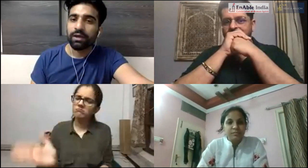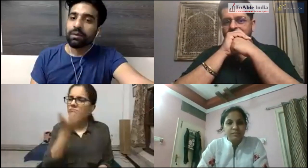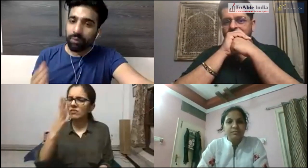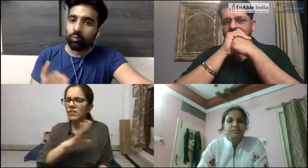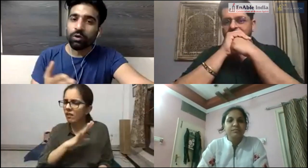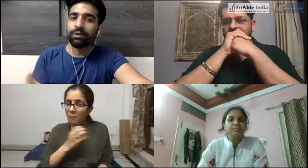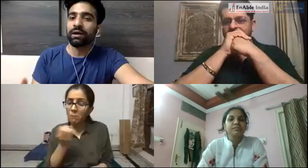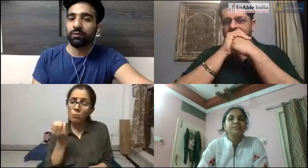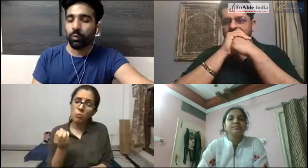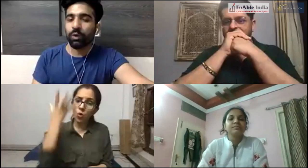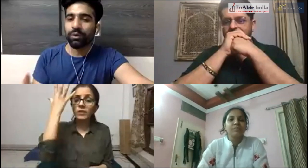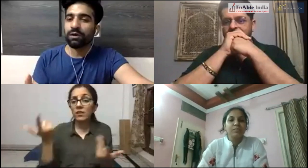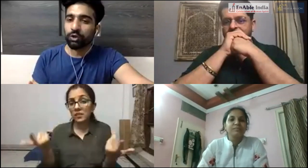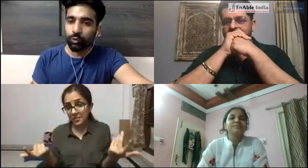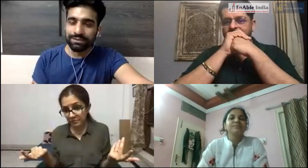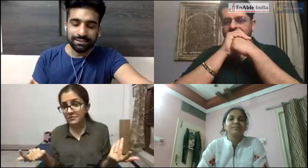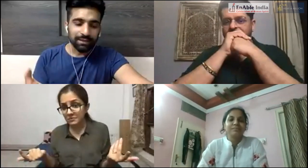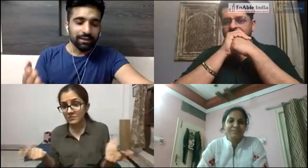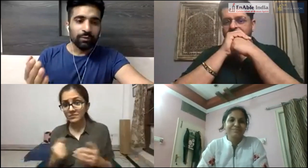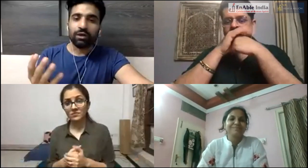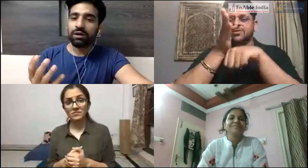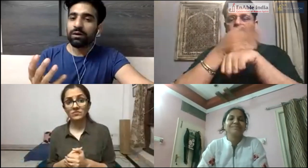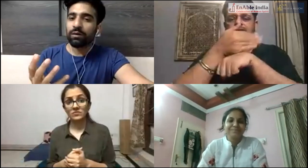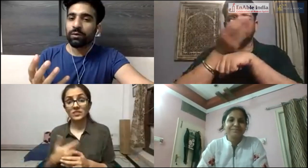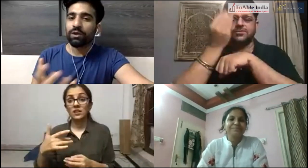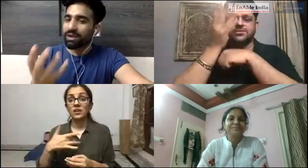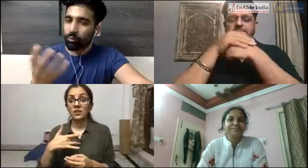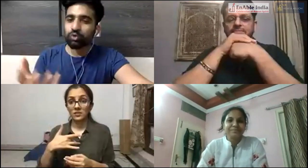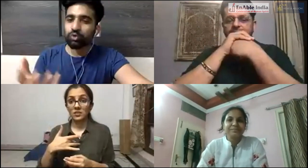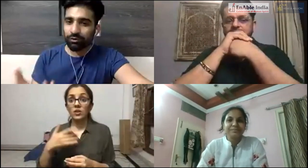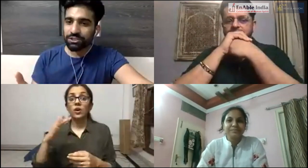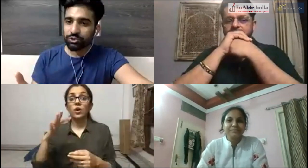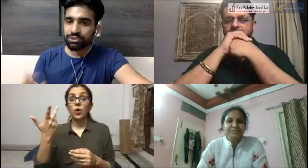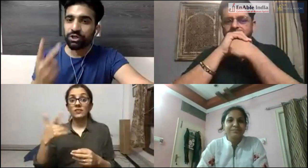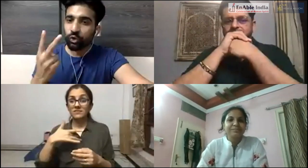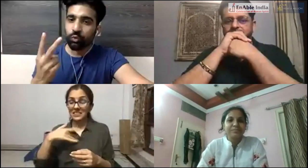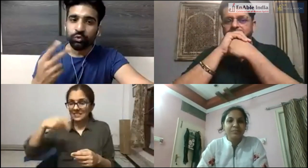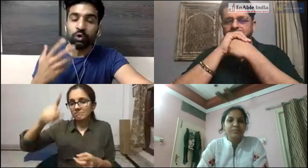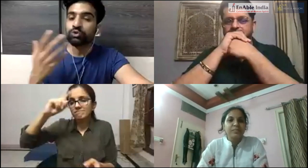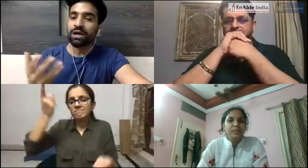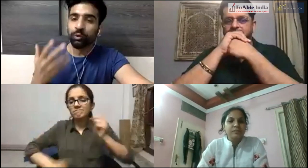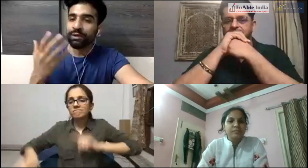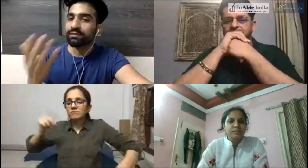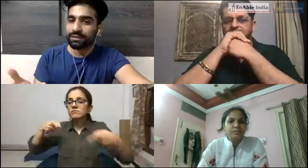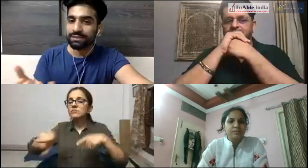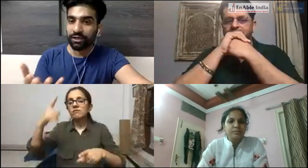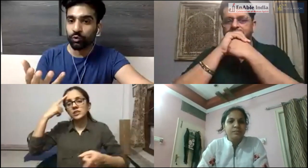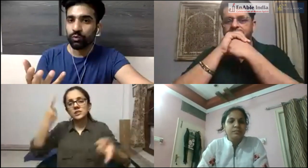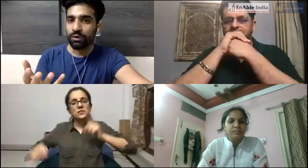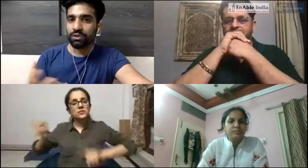Okay, but what we gotta do is we gotta make most out of the situation too. You have to start doing